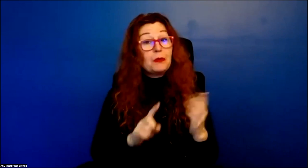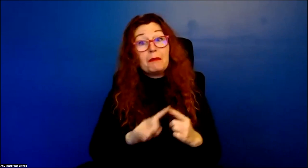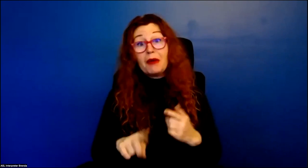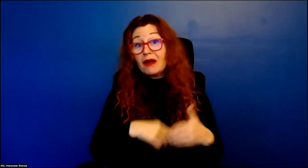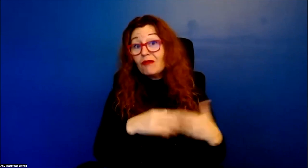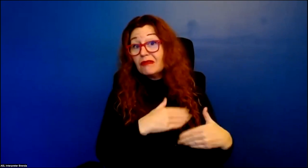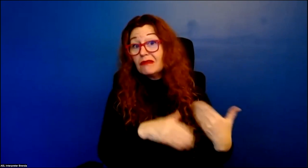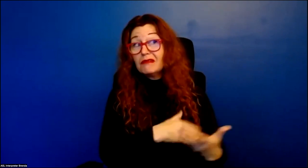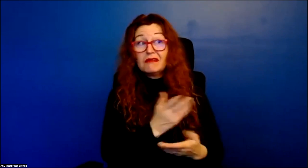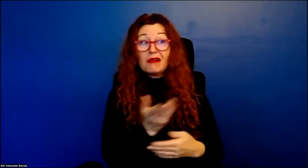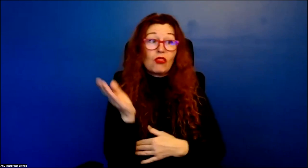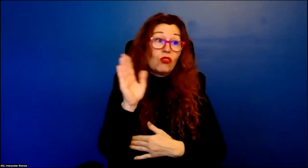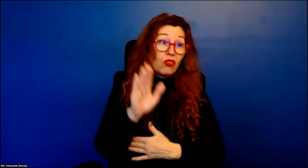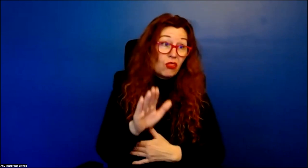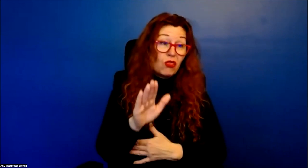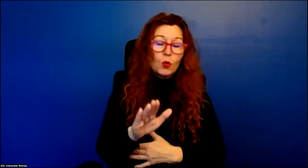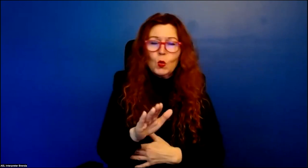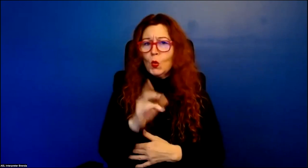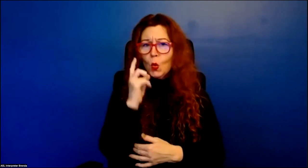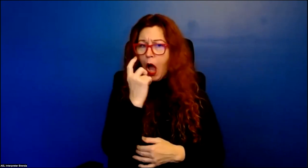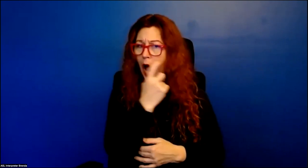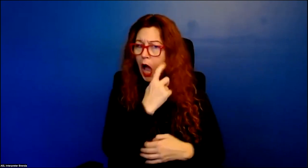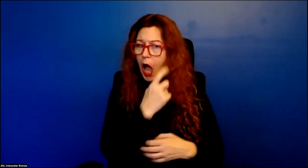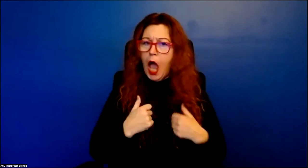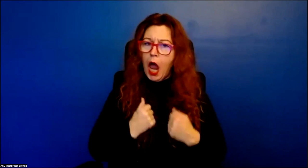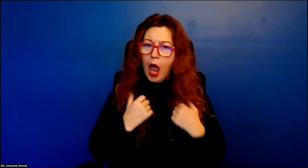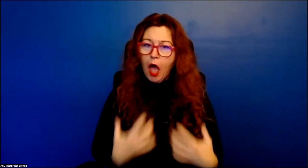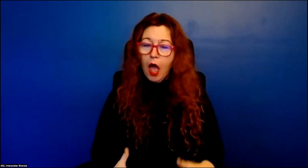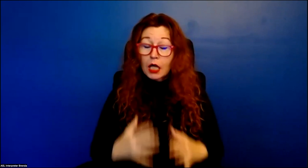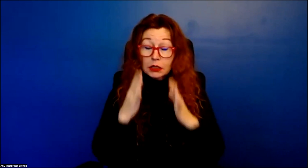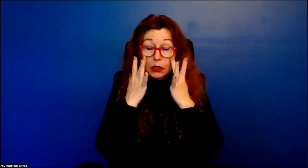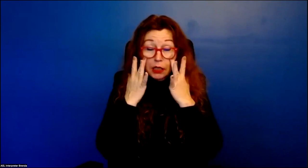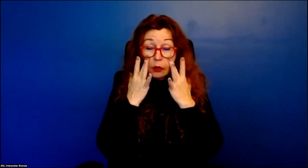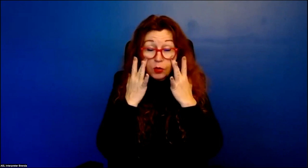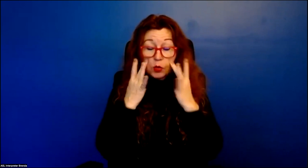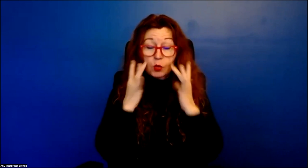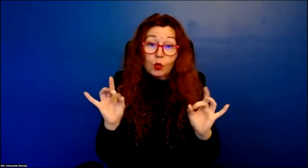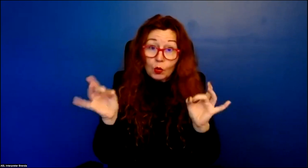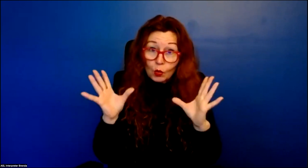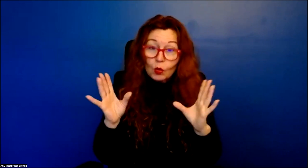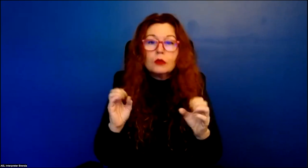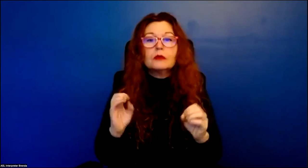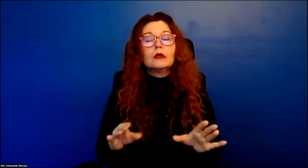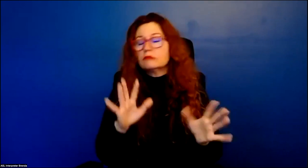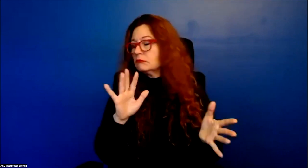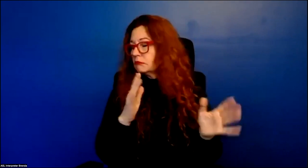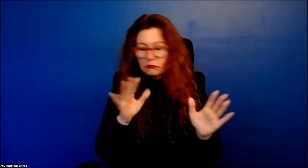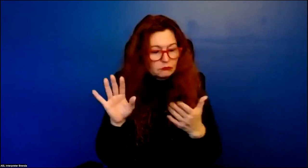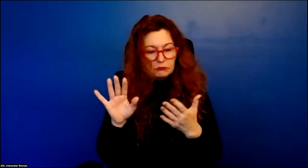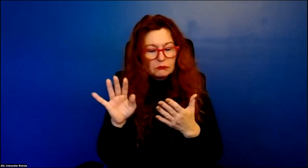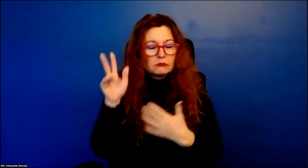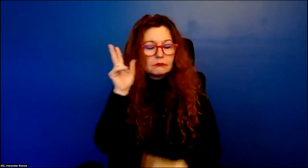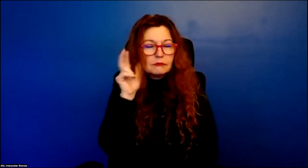completely exhausted, which is why it's so important for me to have access to these voiceover features, because I can